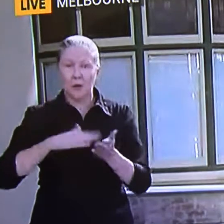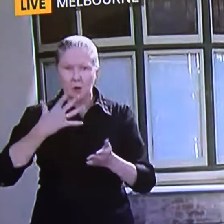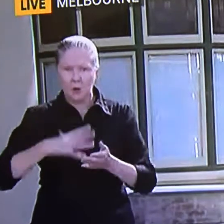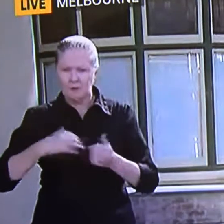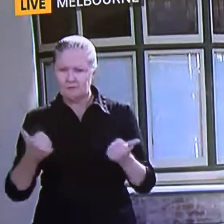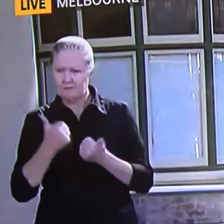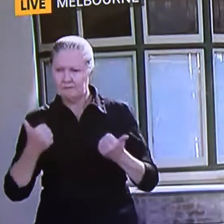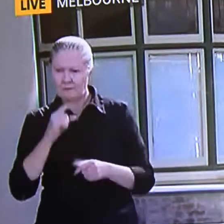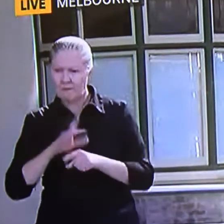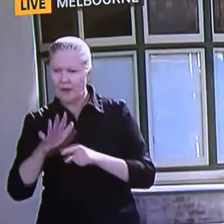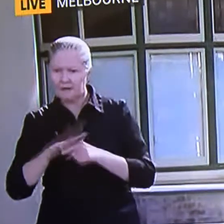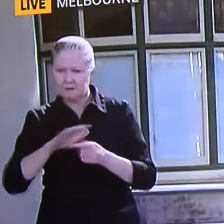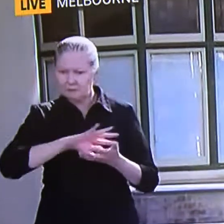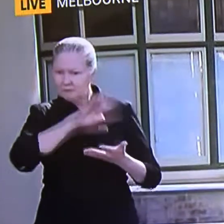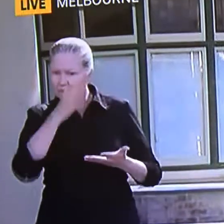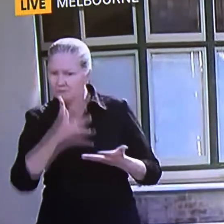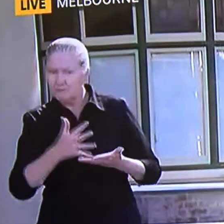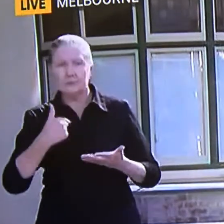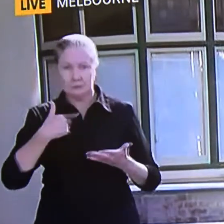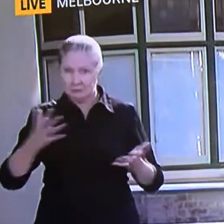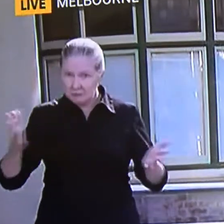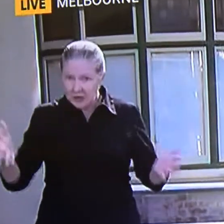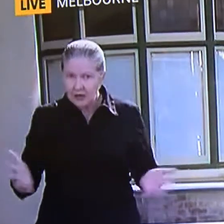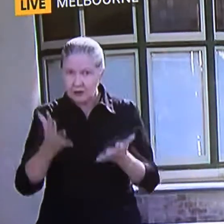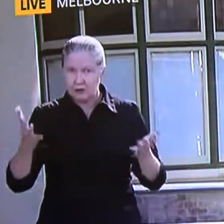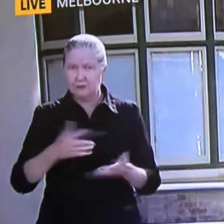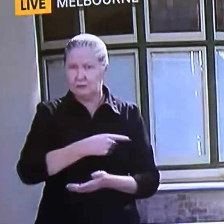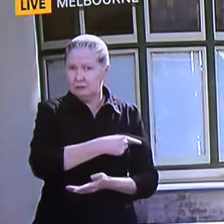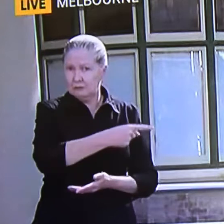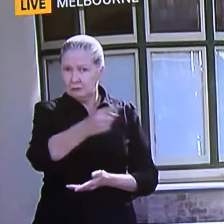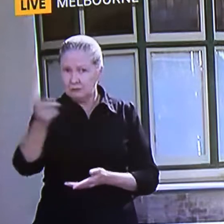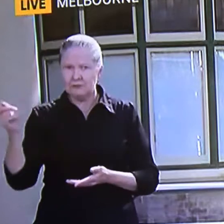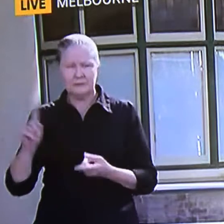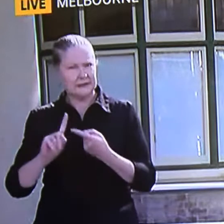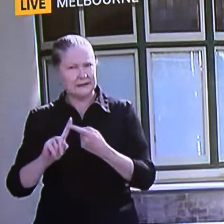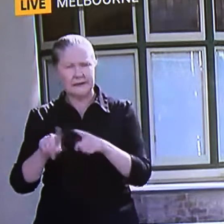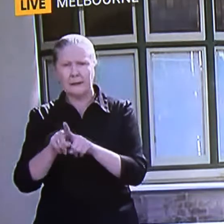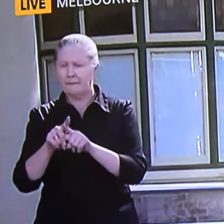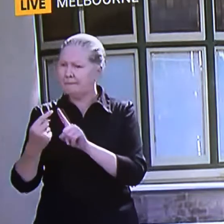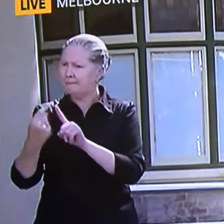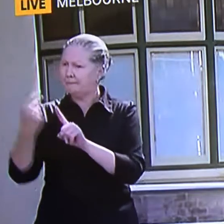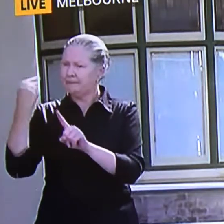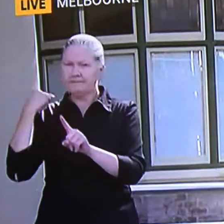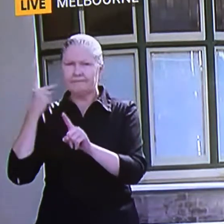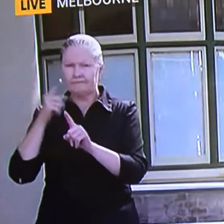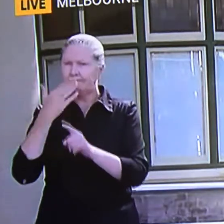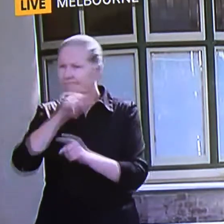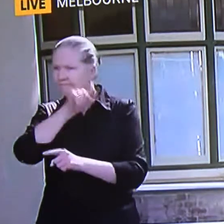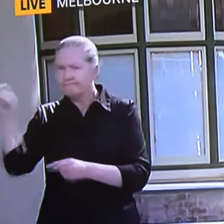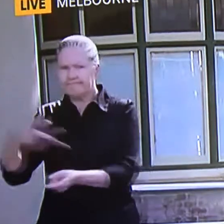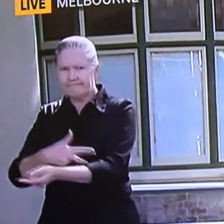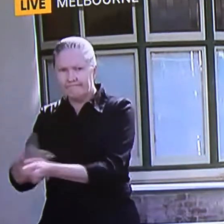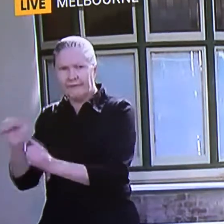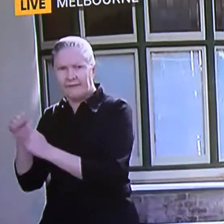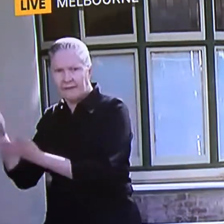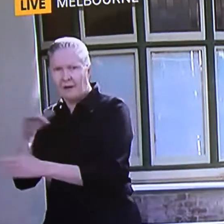strong. And so I would encourage Australians to continue doing what they have been doing and donating blood.